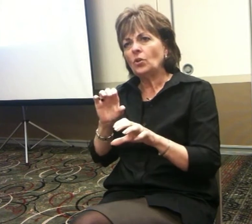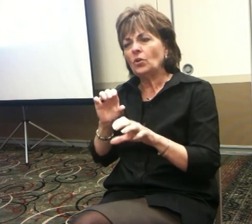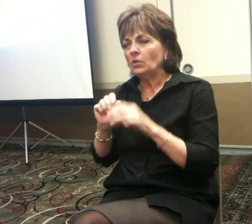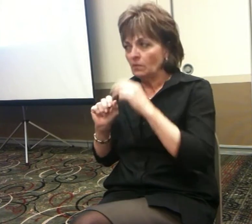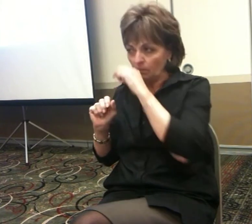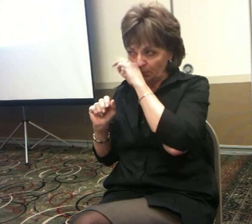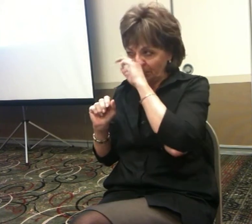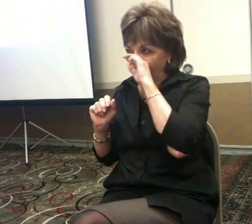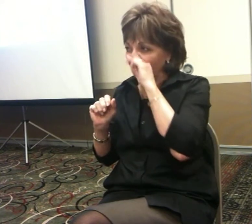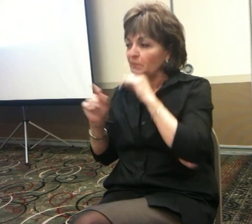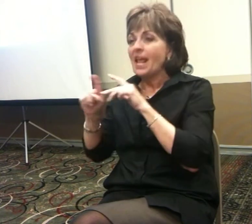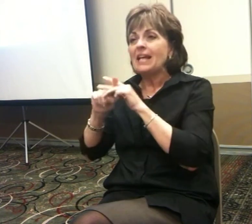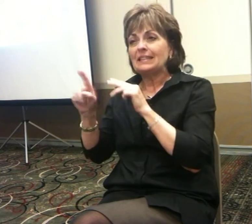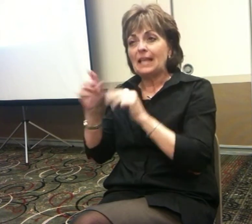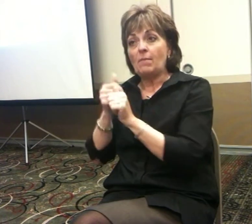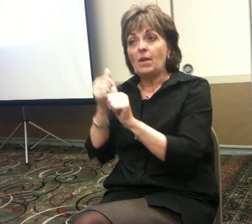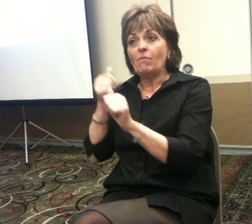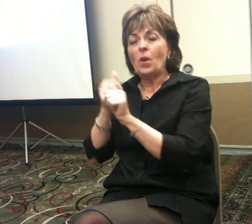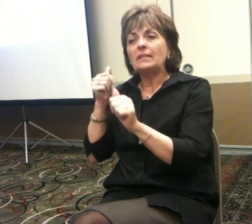Escape and avoidance. Okay, what triggers it?